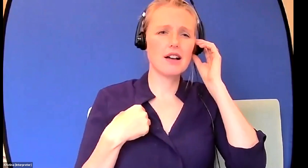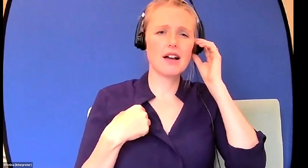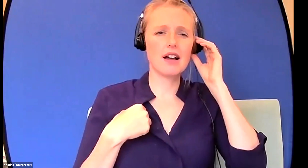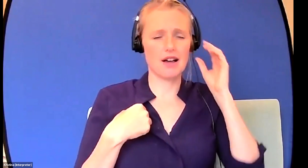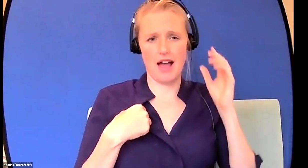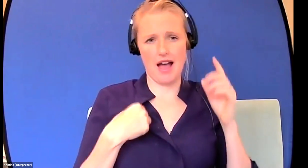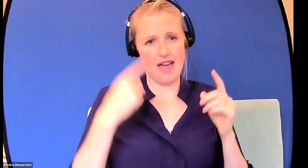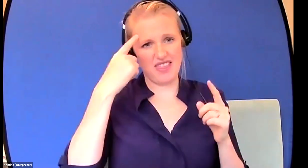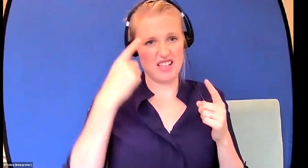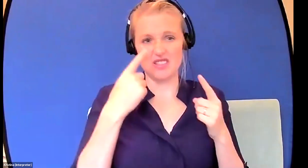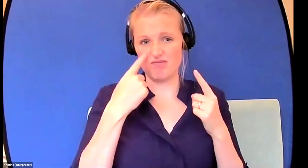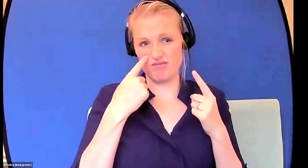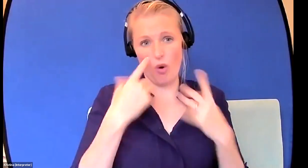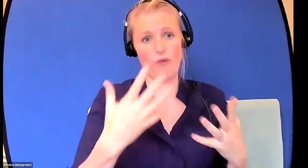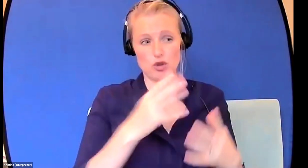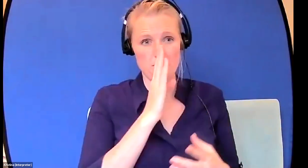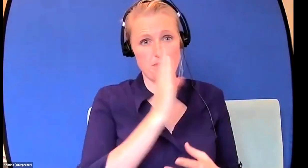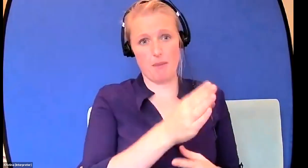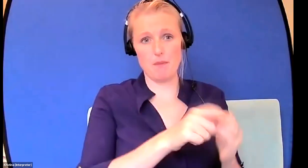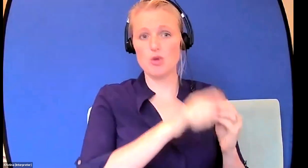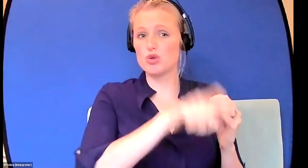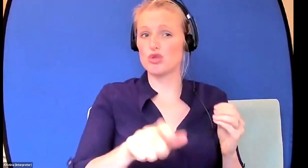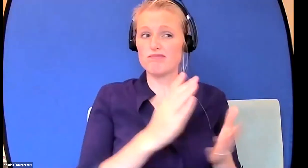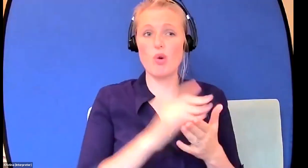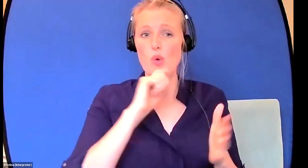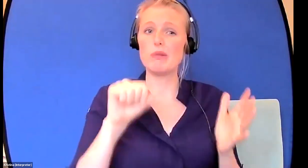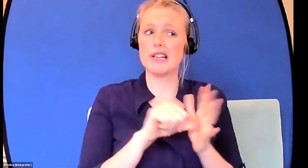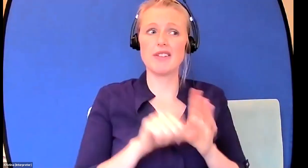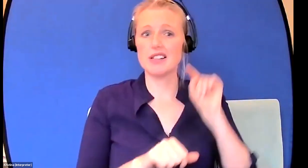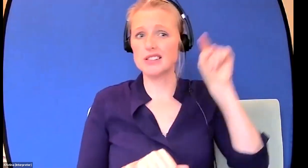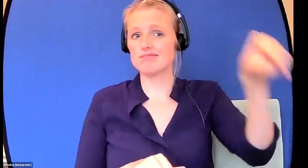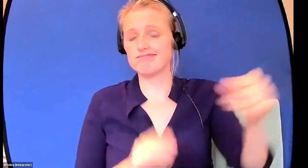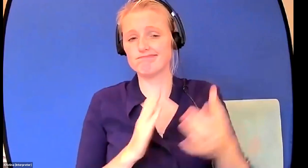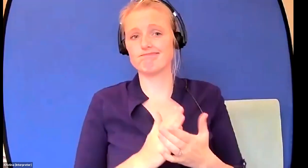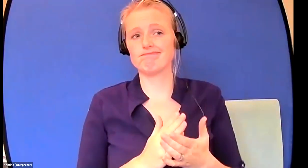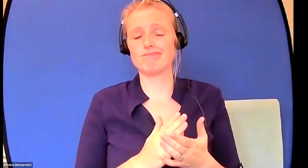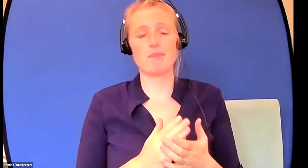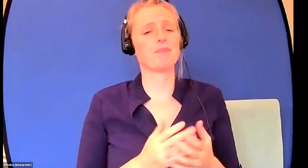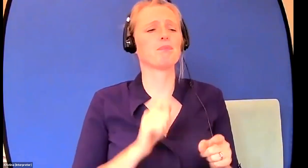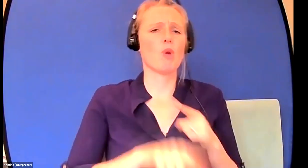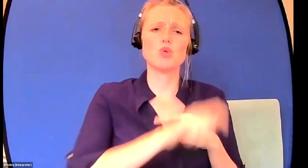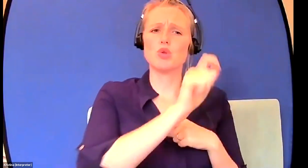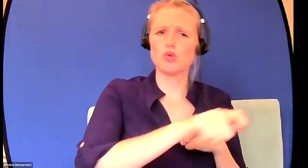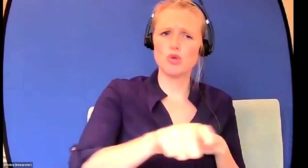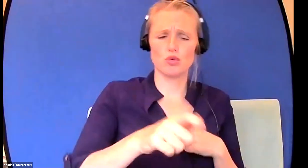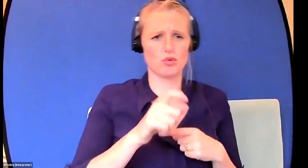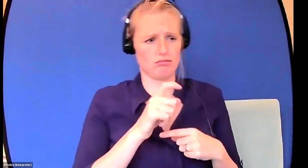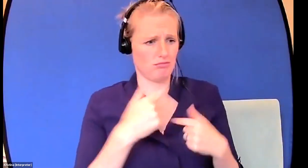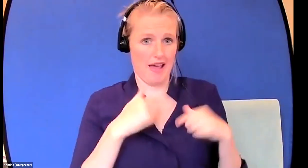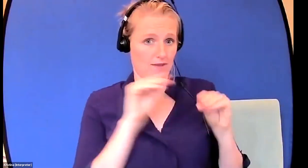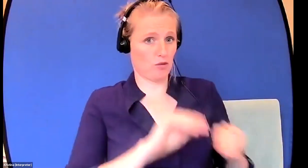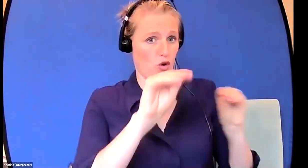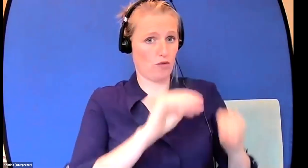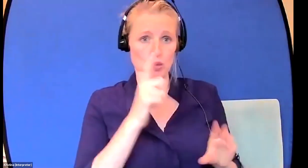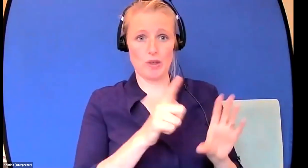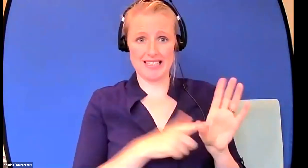deny that or mask that from students. Students increasingly, in my experience, having taught this stuff for 2 decades, are